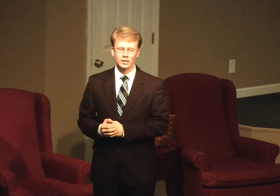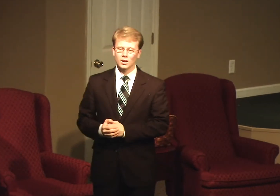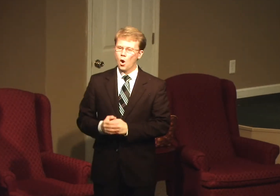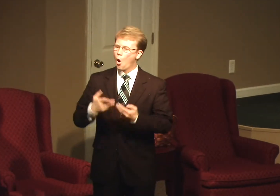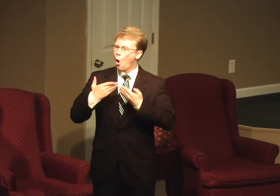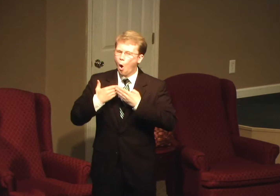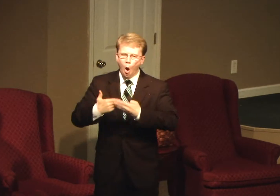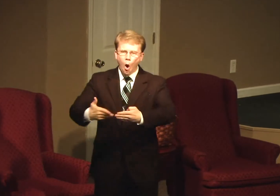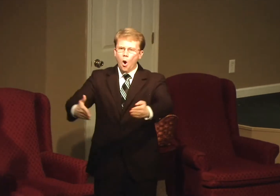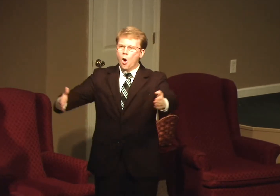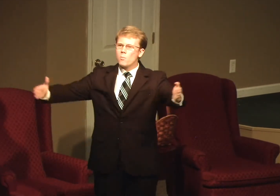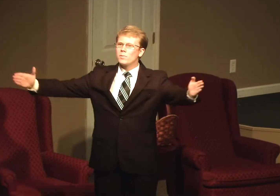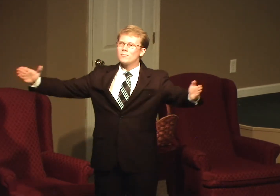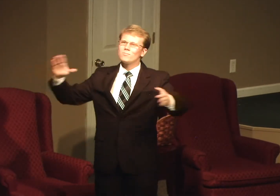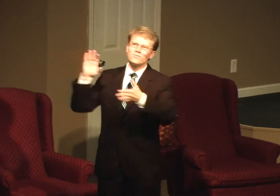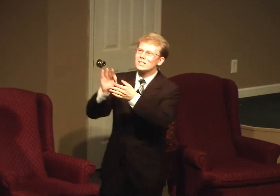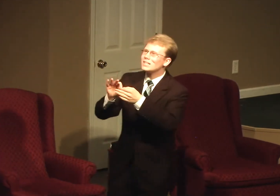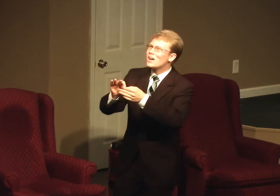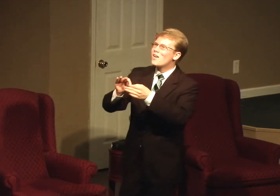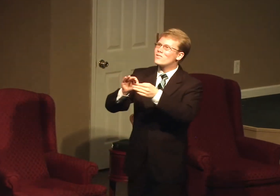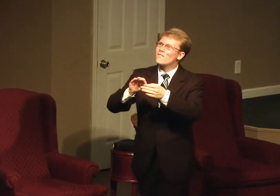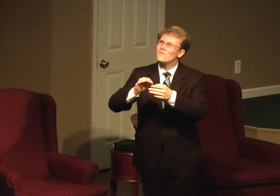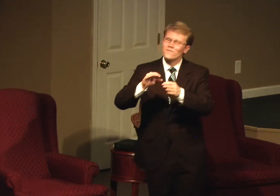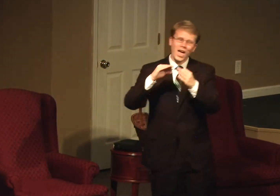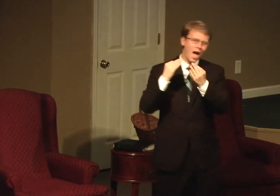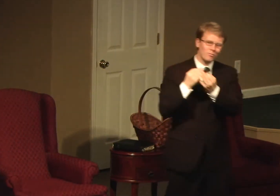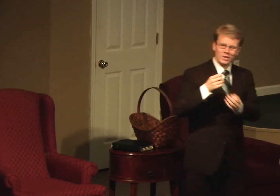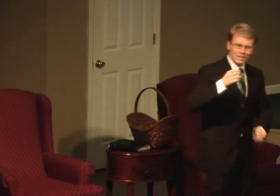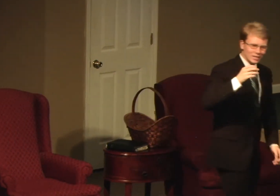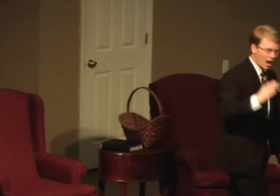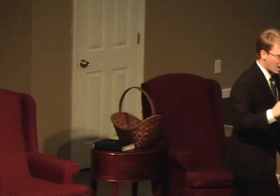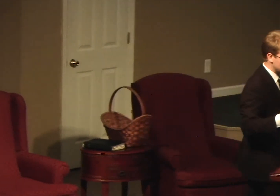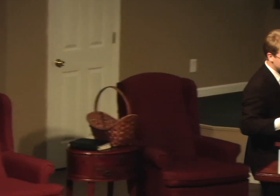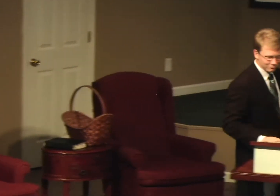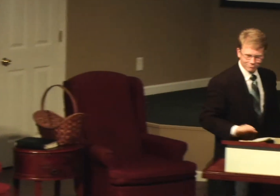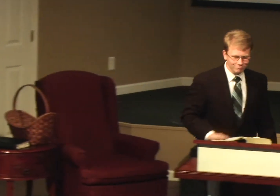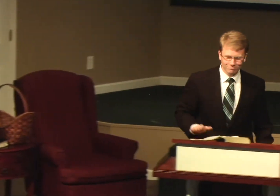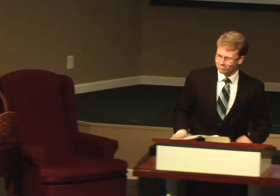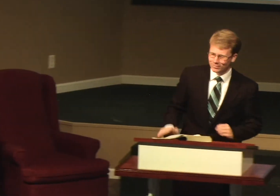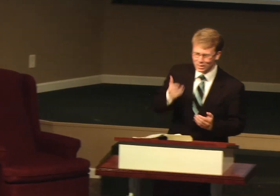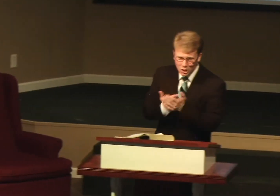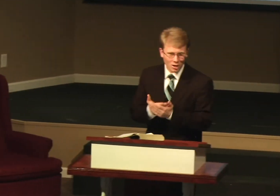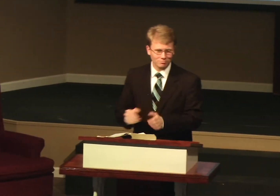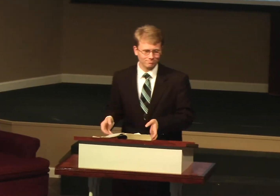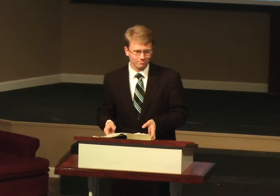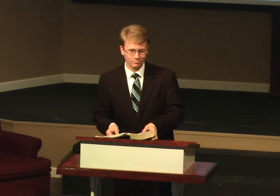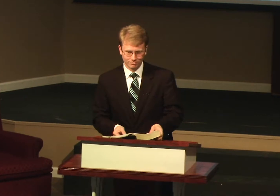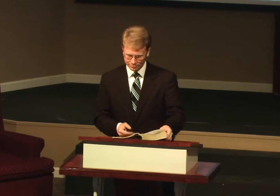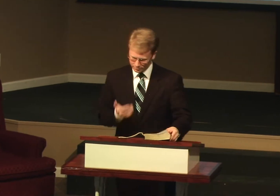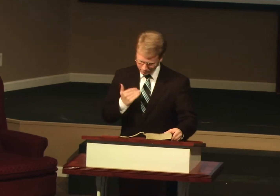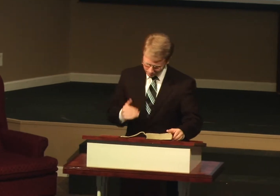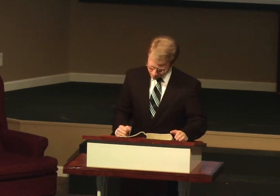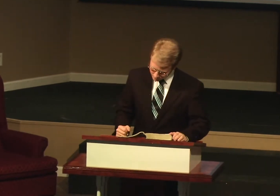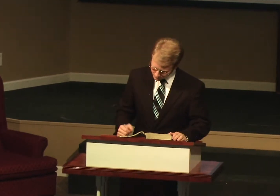Him, the way becomes open to us. We join the family of God.